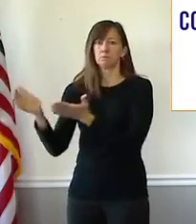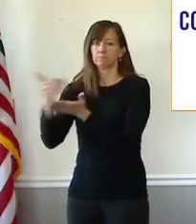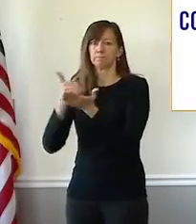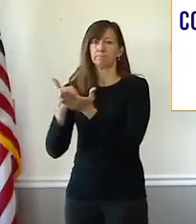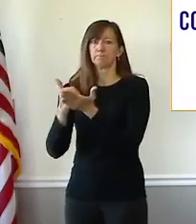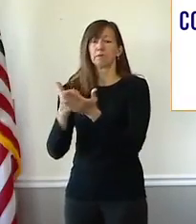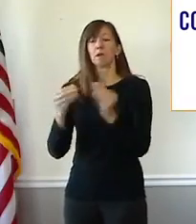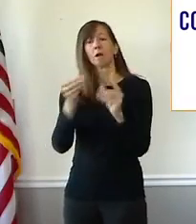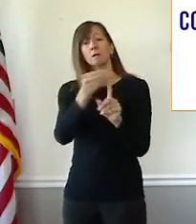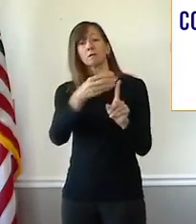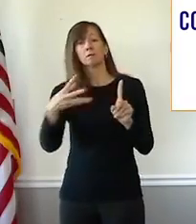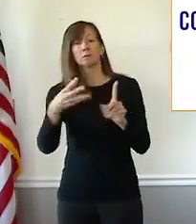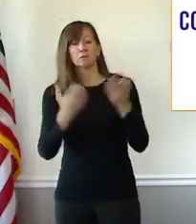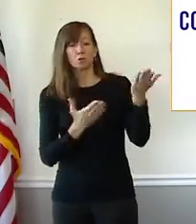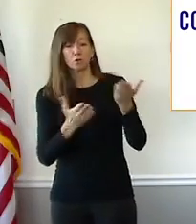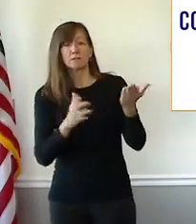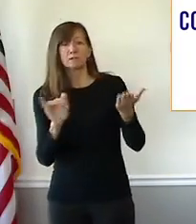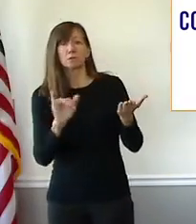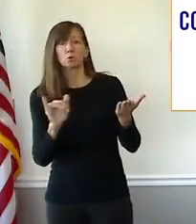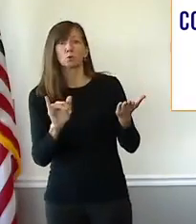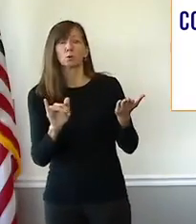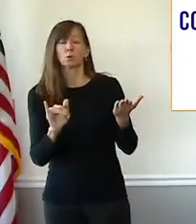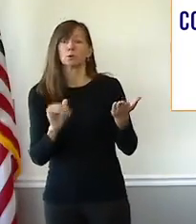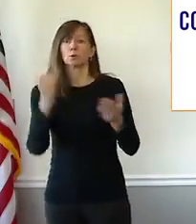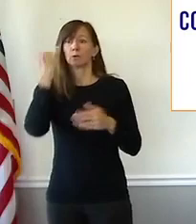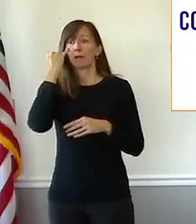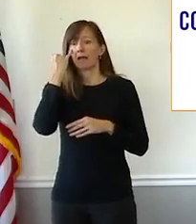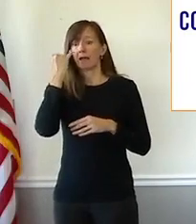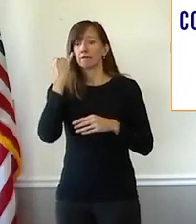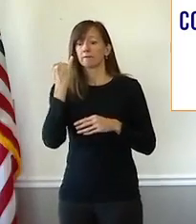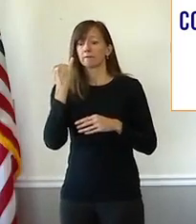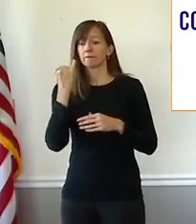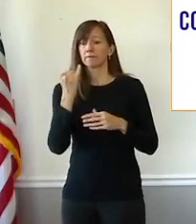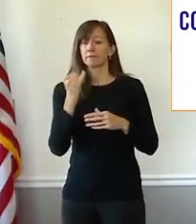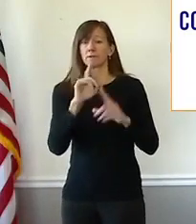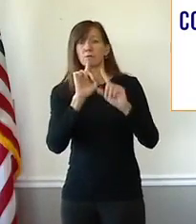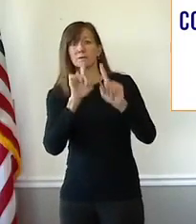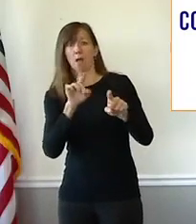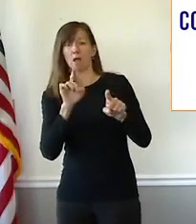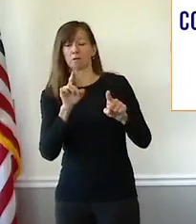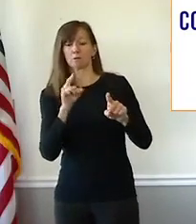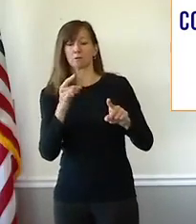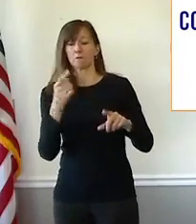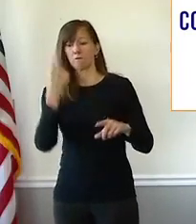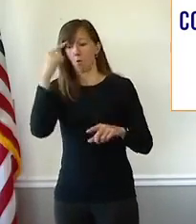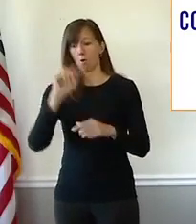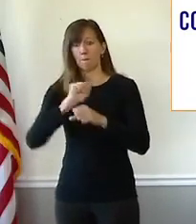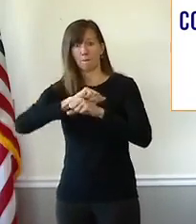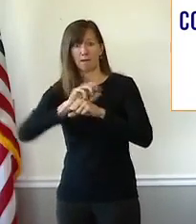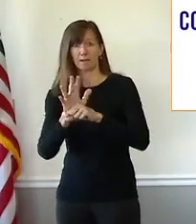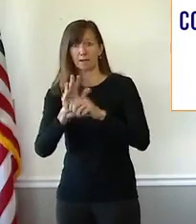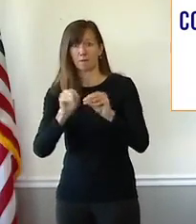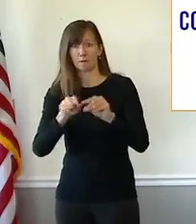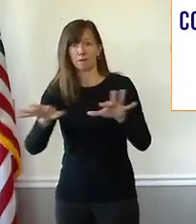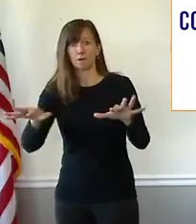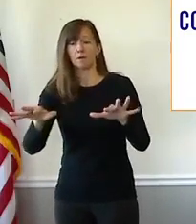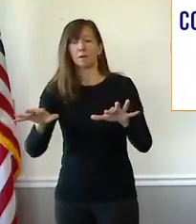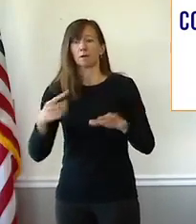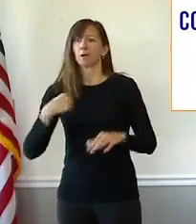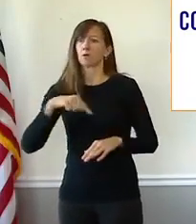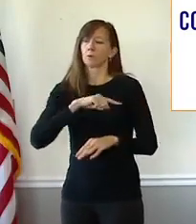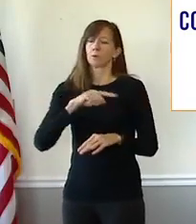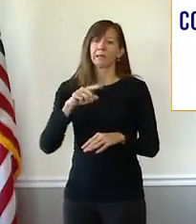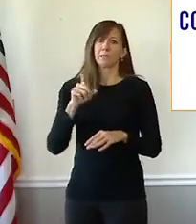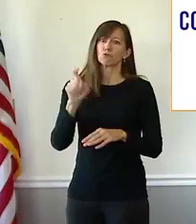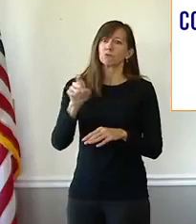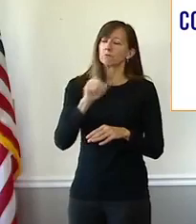expansion of services responsible for a pandemic or response to the pandemic has required us to really ramp